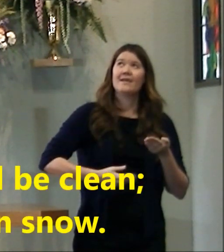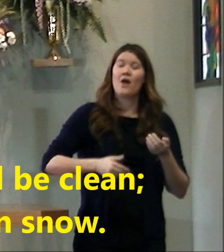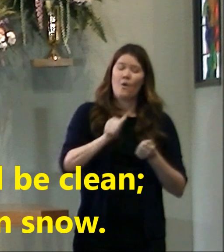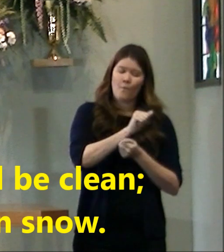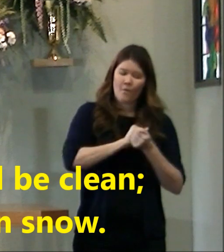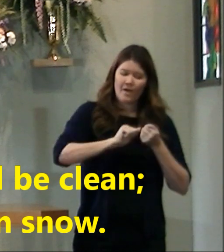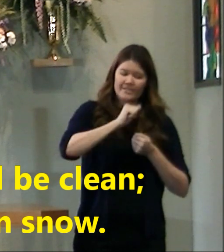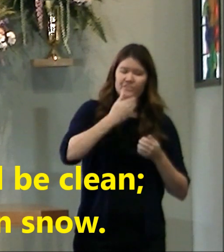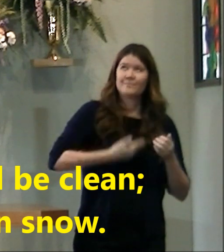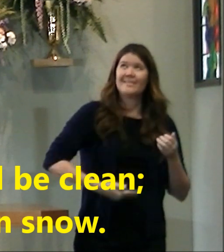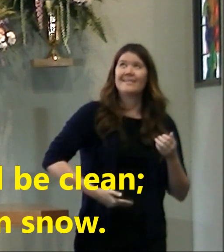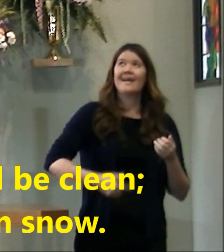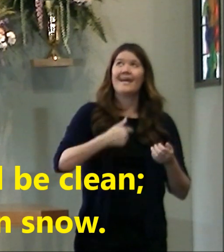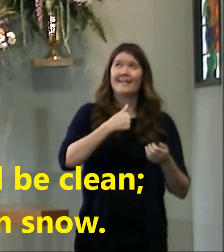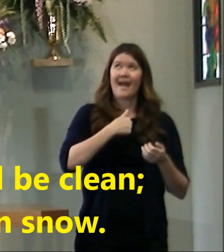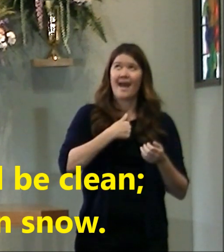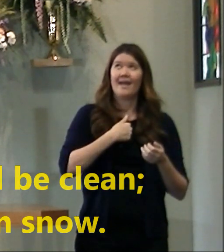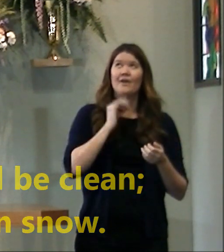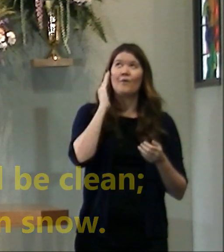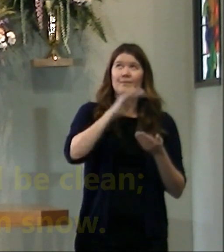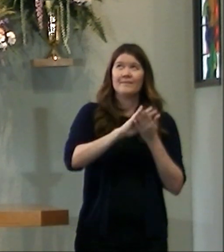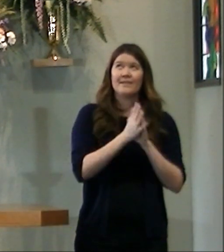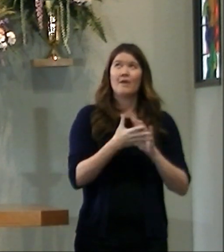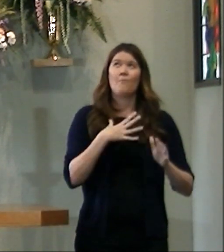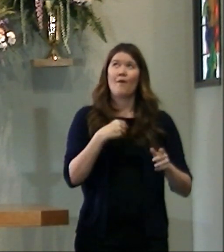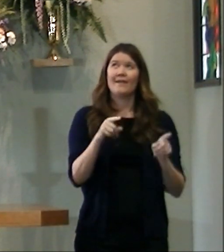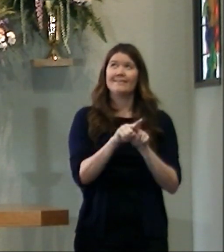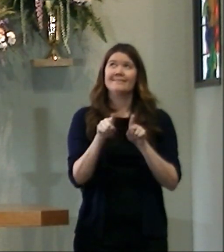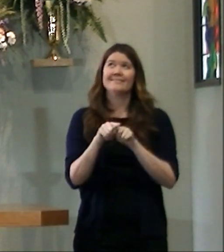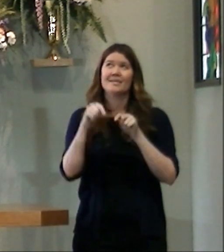Wash me, and I will be whiter than snow.